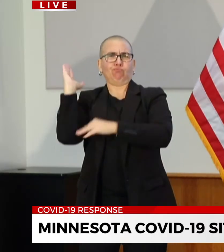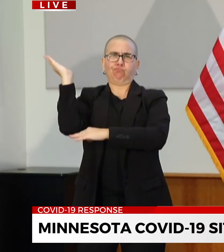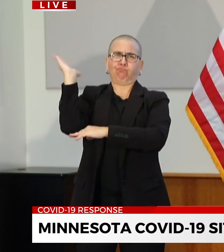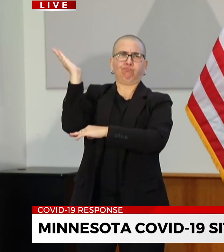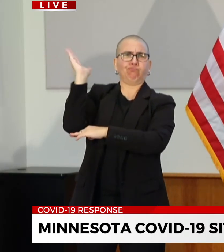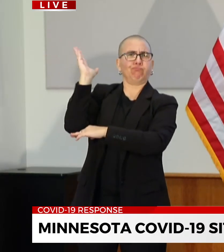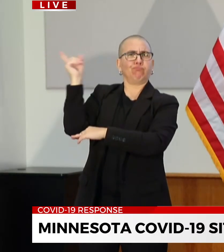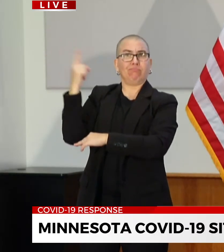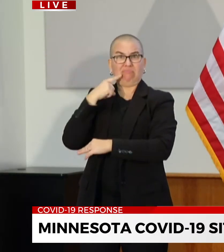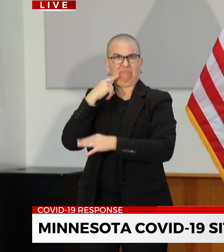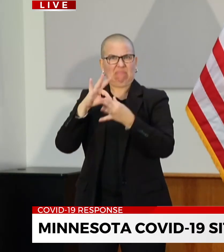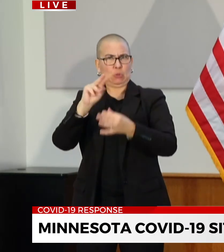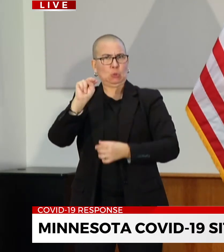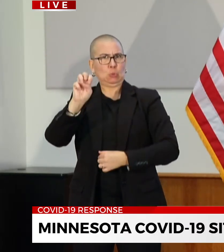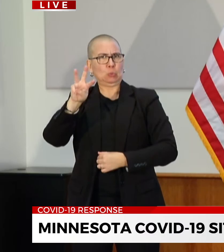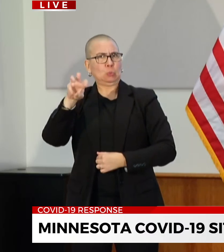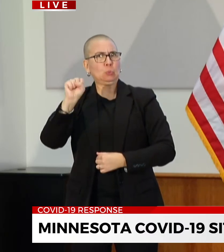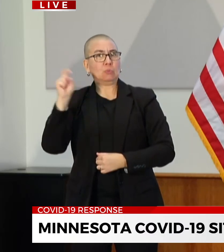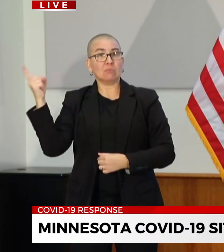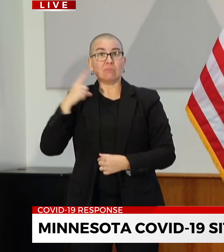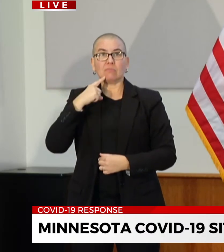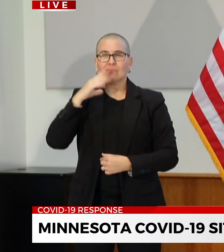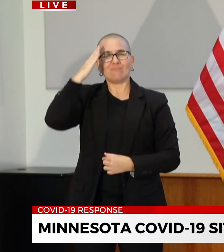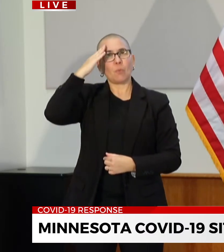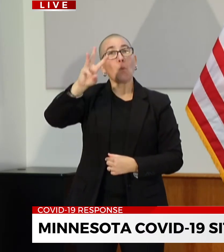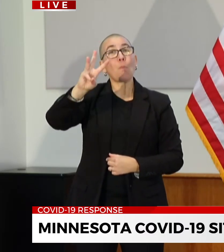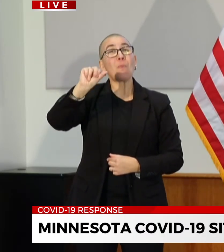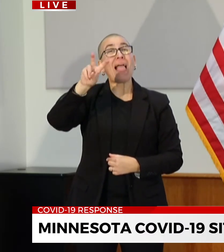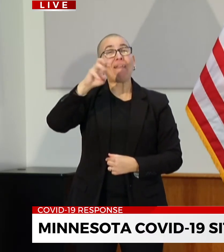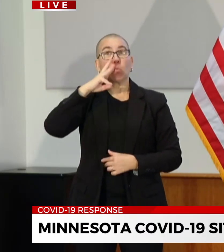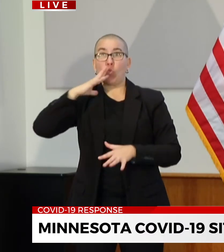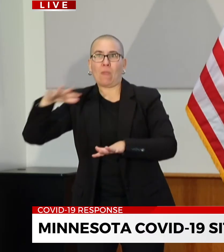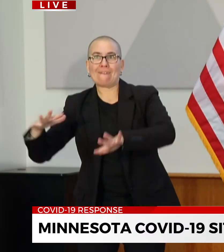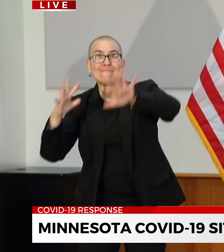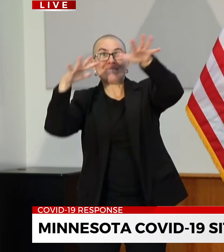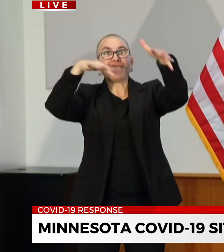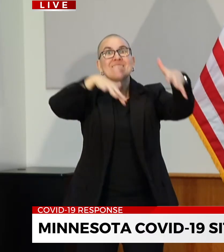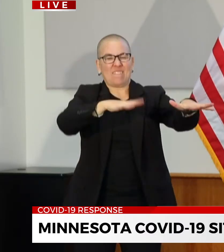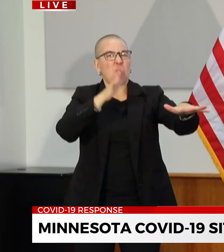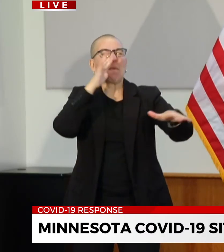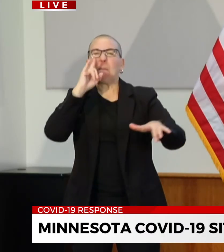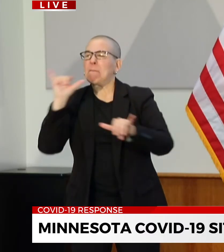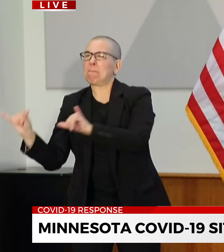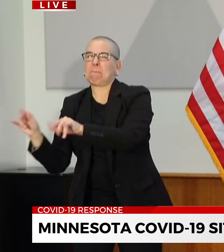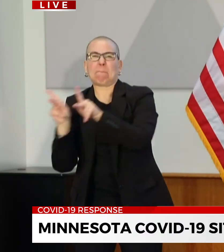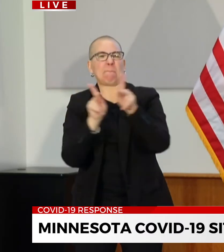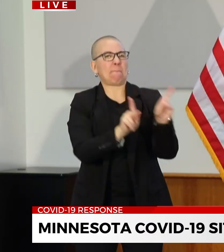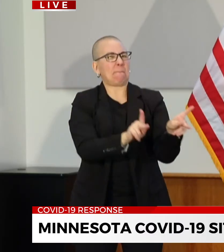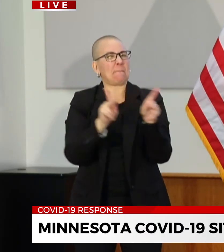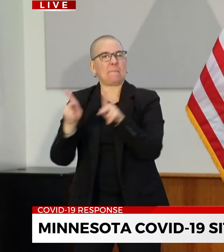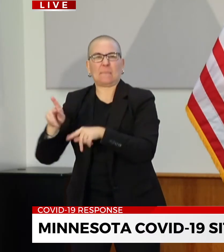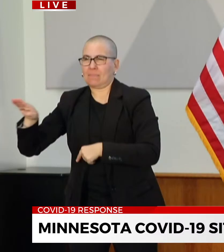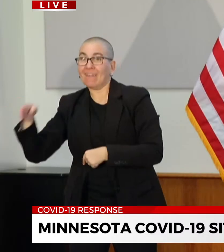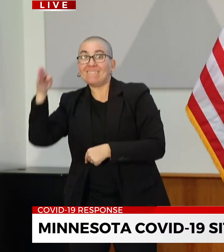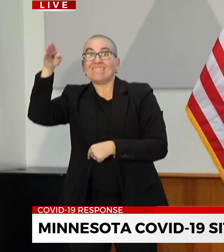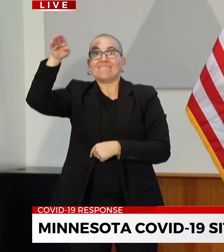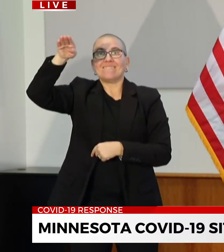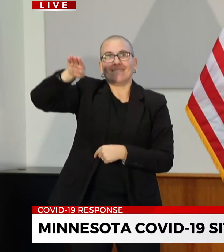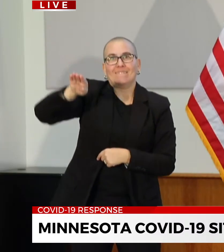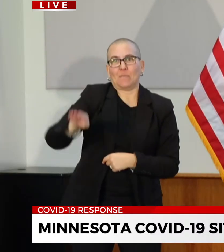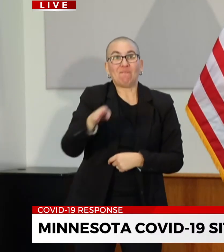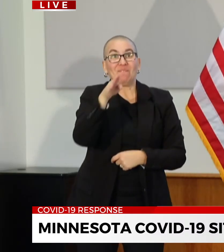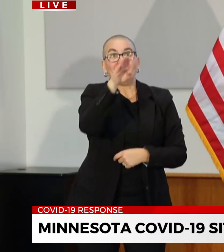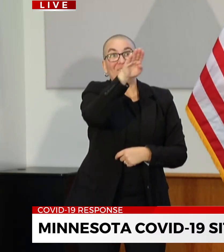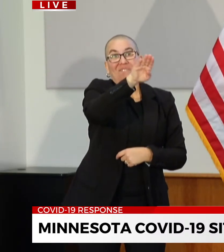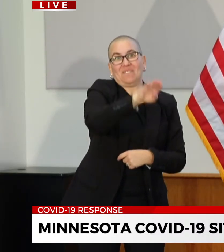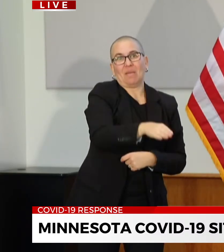see this wave pattern over the coming weeks and months, rather than one notable specific